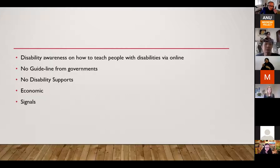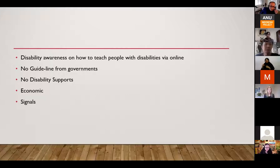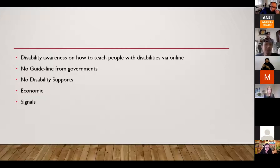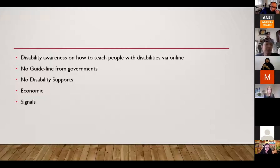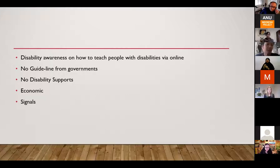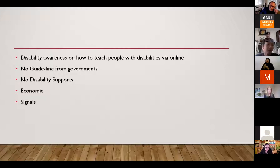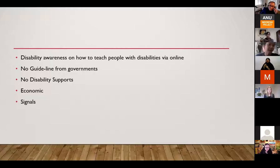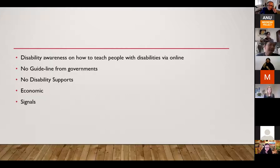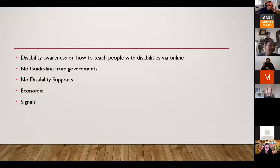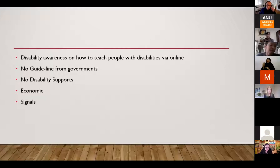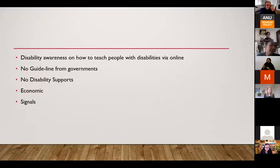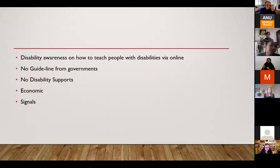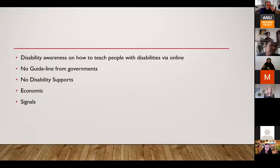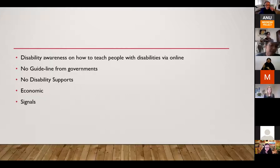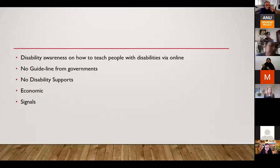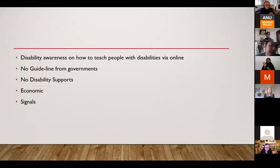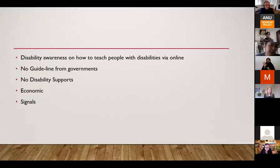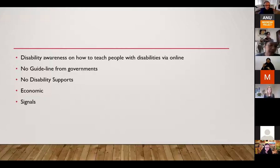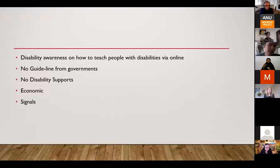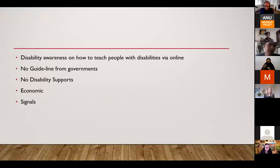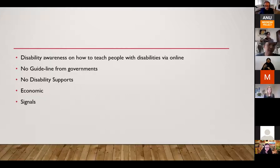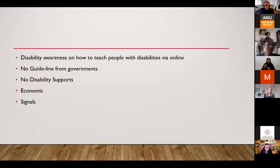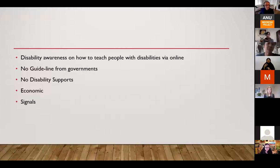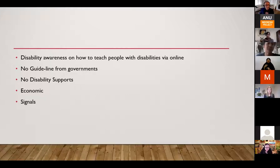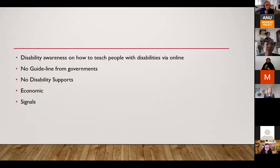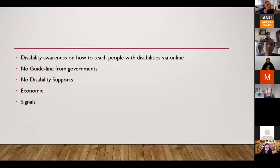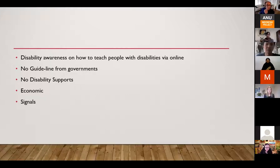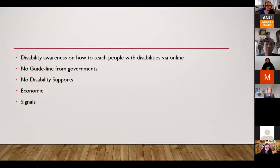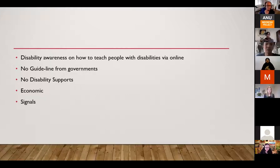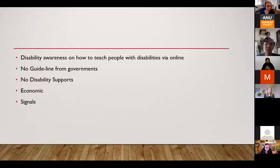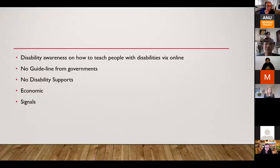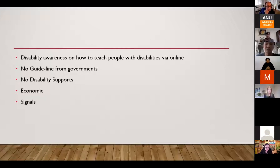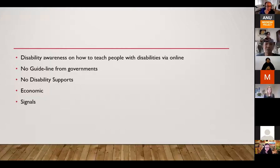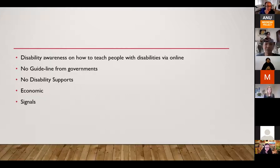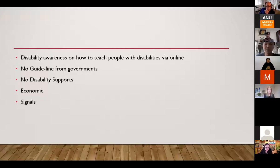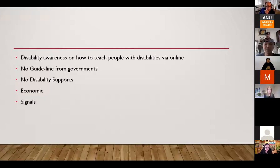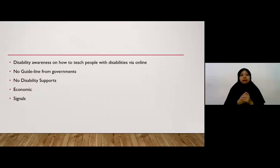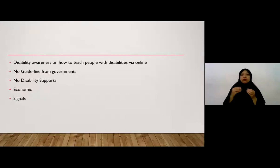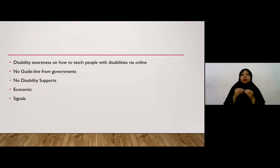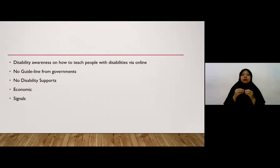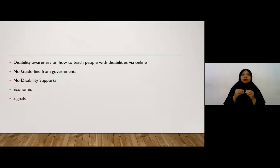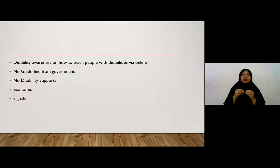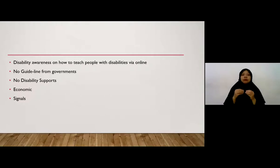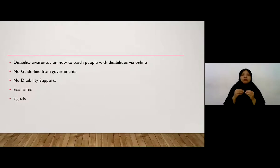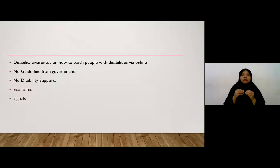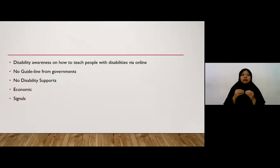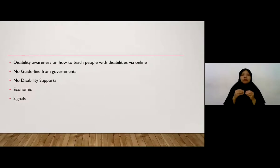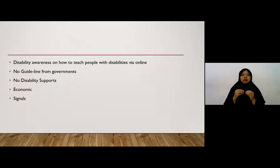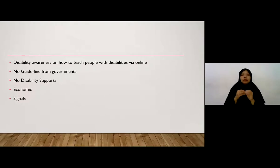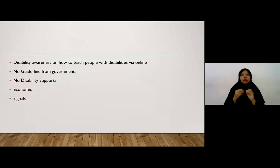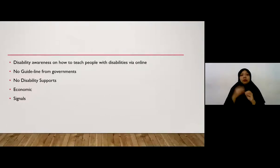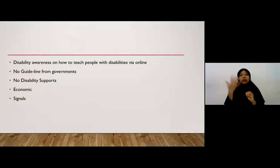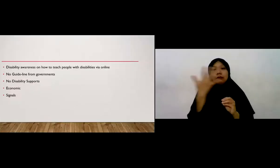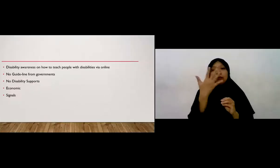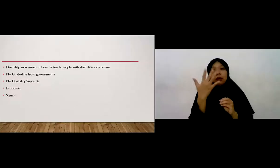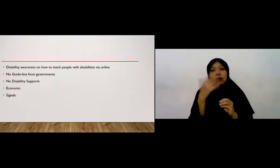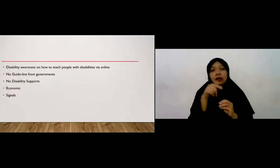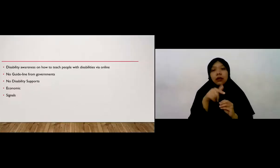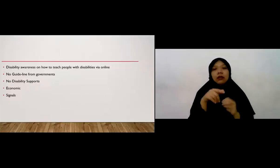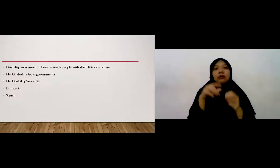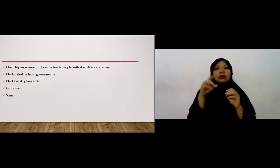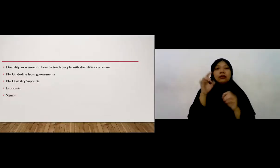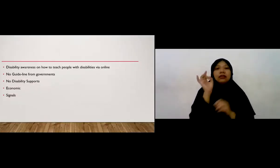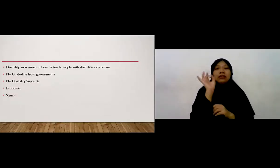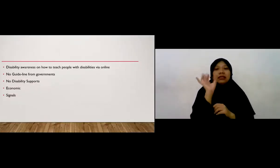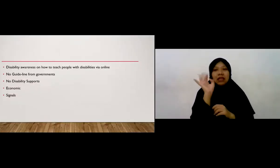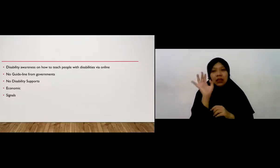with disabilities. And the other is signal. You know, internet connection, not all Indonesian area are covered by internet